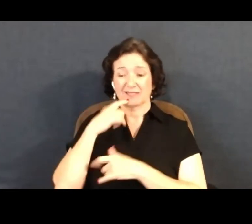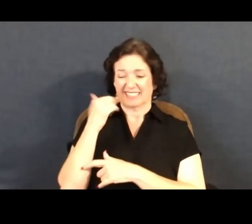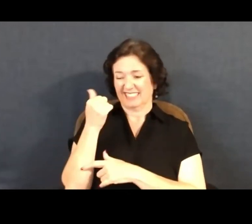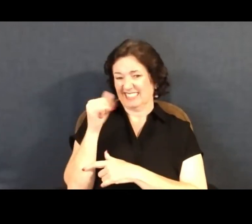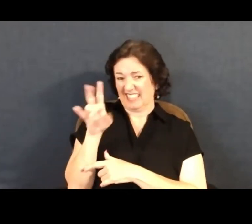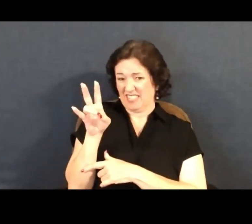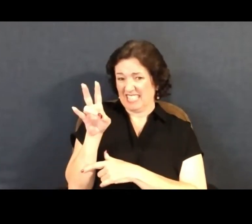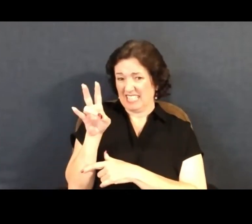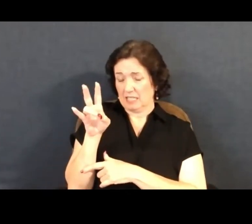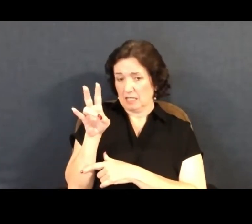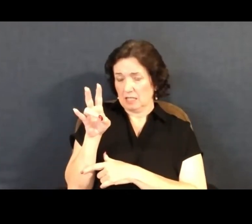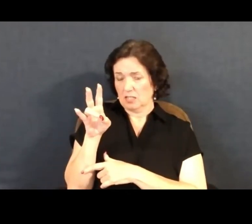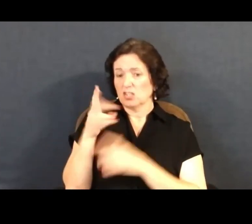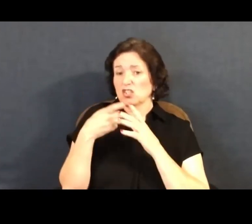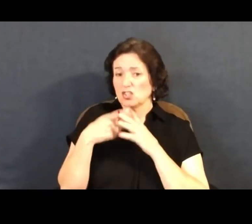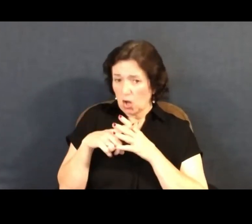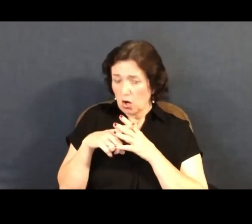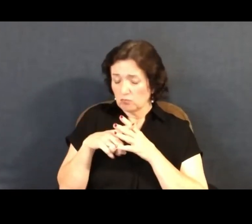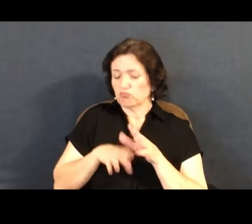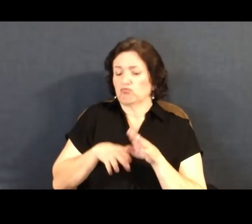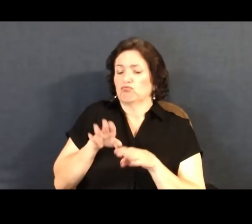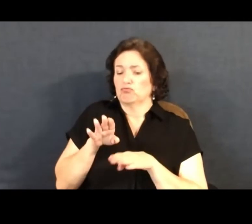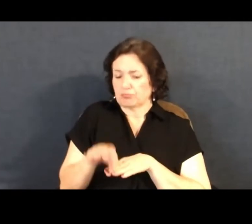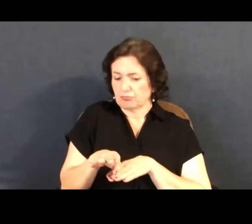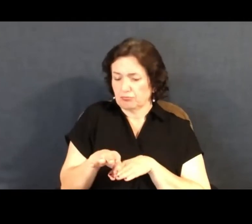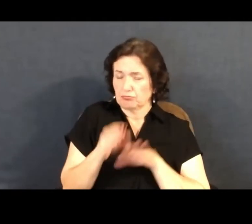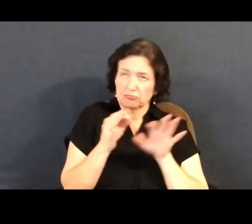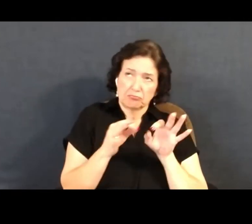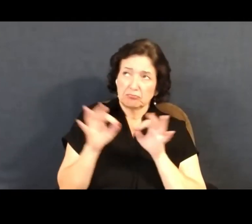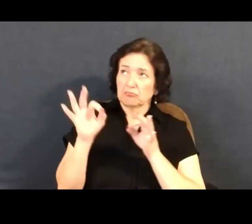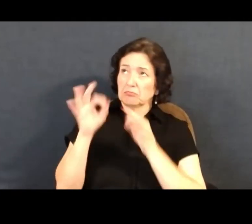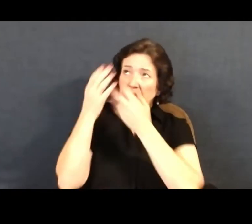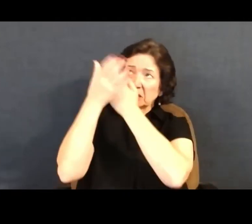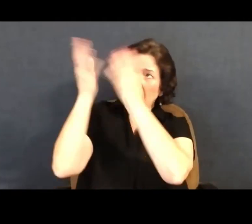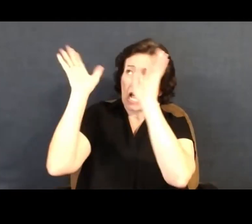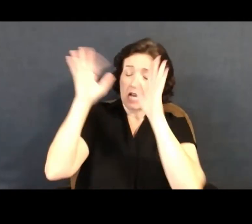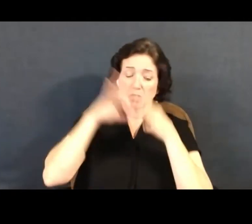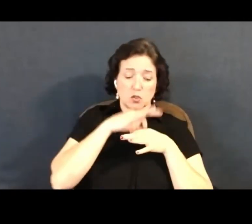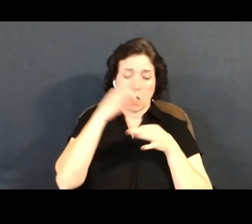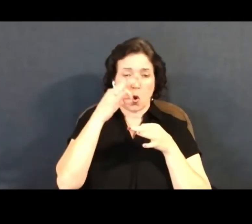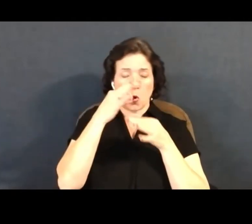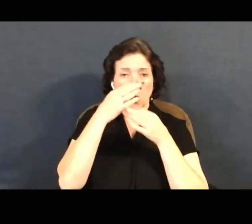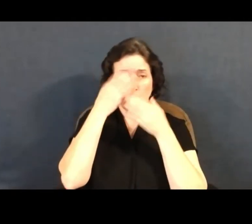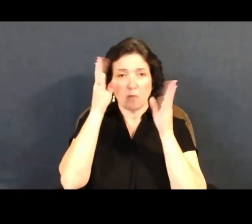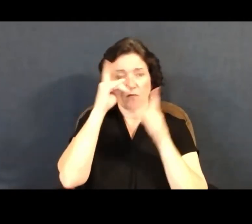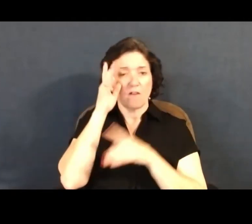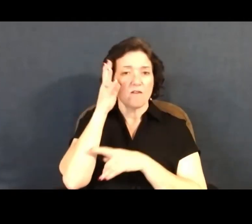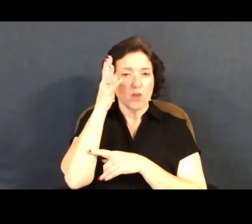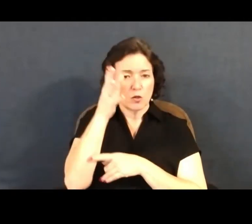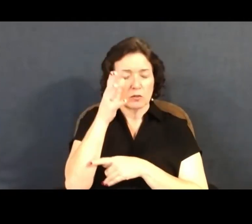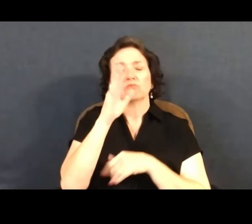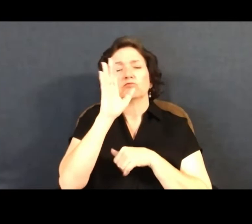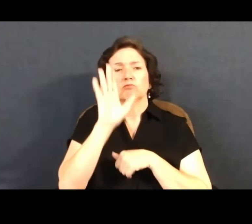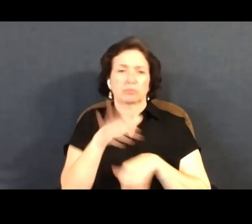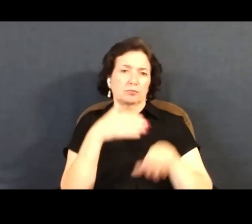summers old, set his foot to the road, his face to the sky, and his soul to the future. And off he